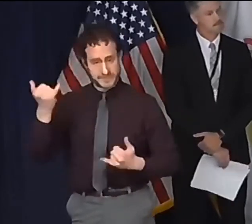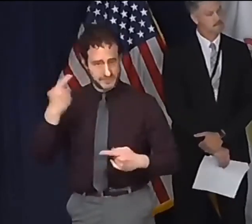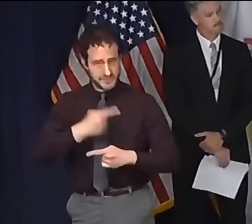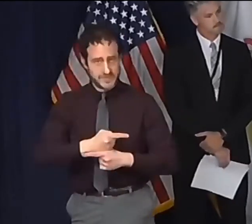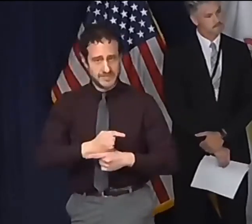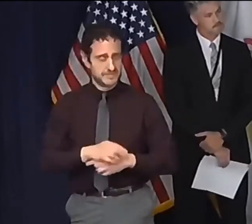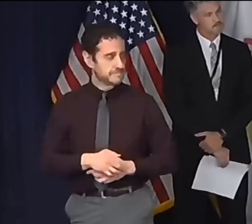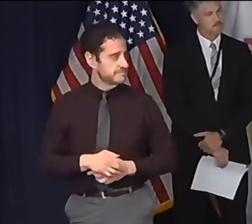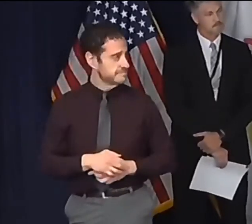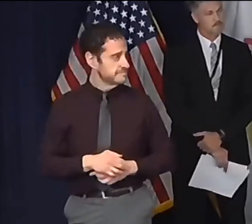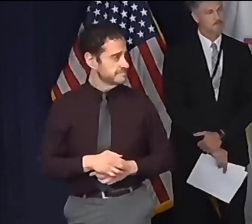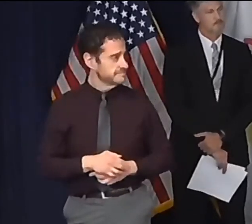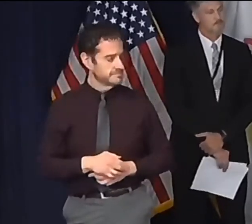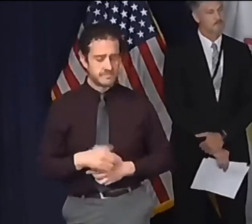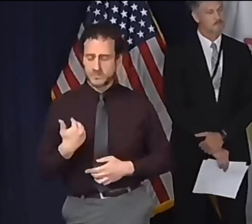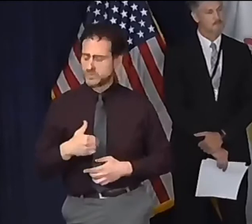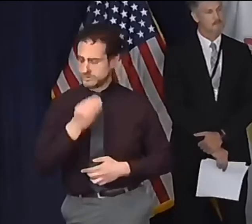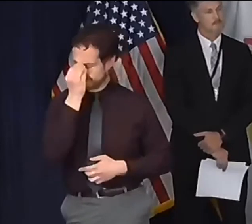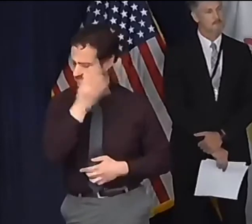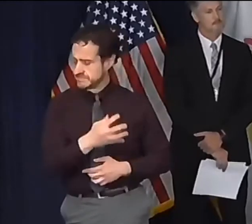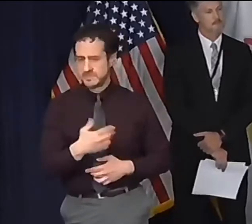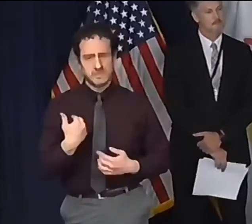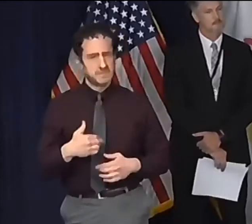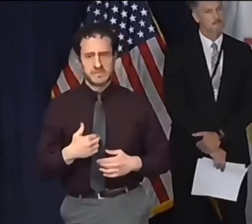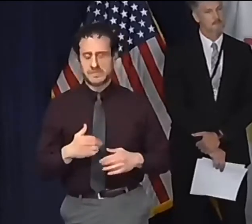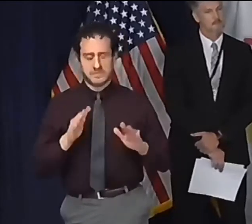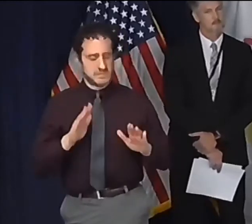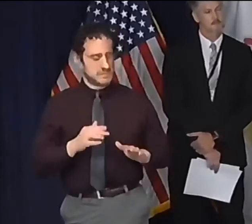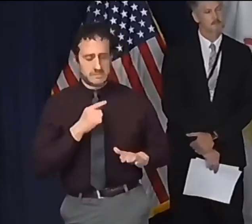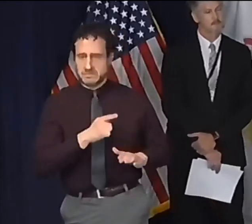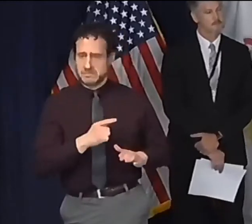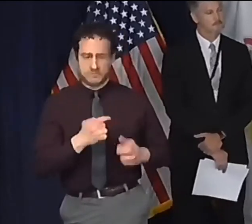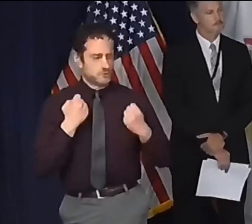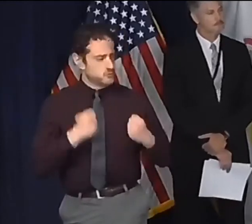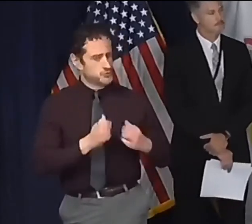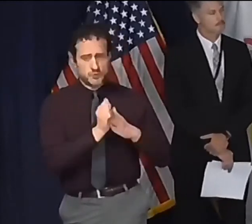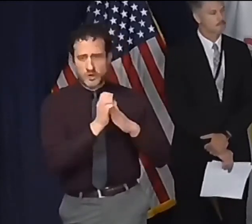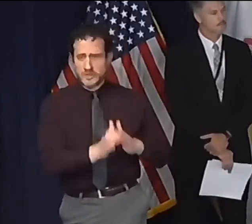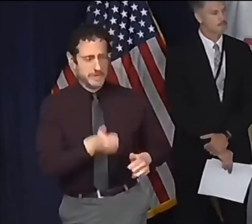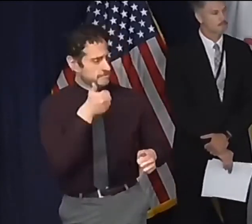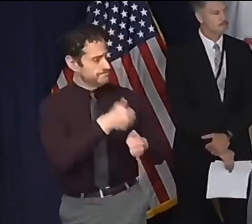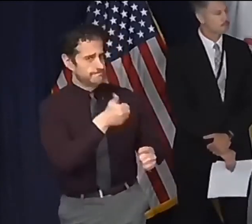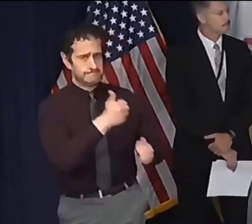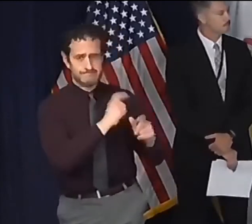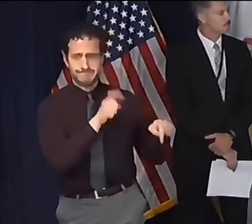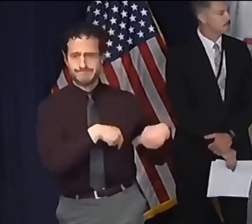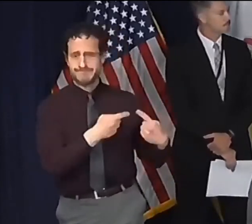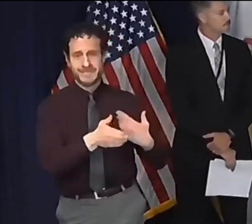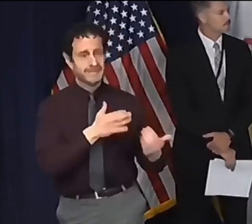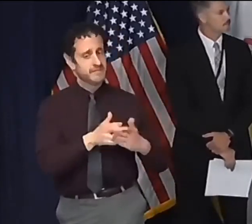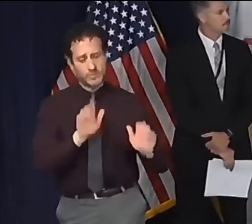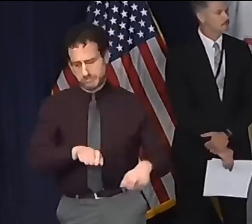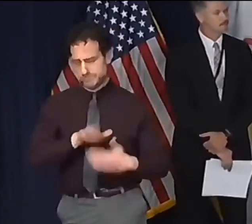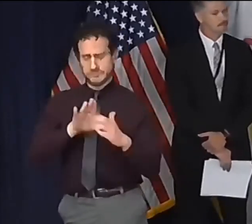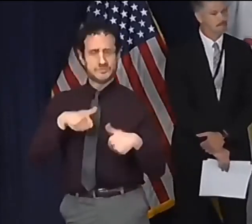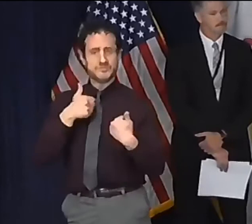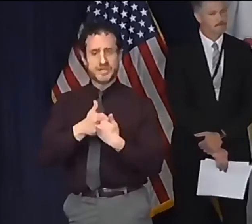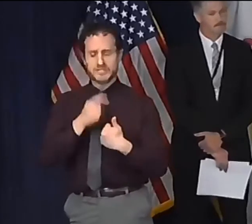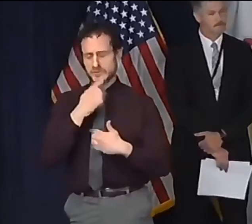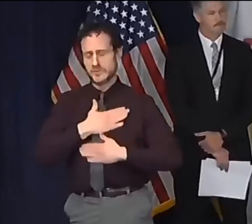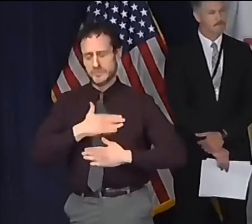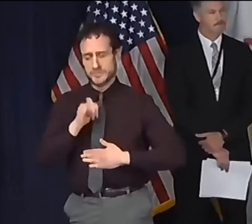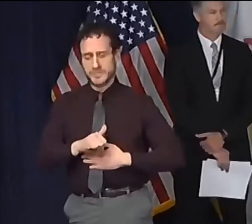I'll tell you, it's incredible the amount of leadership that you've shown during these challenging times, and we really appreciate that.